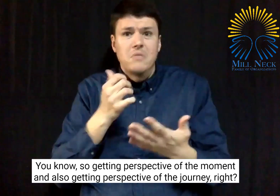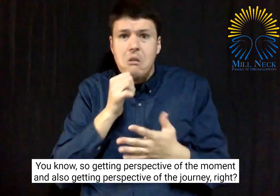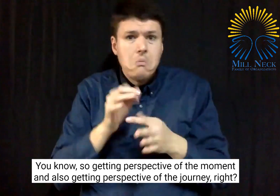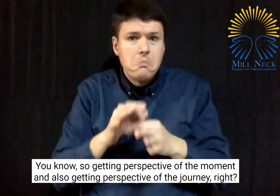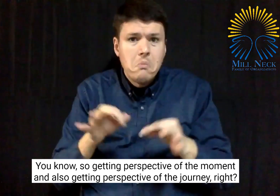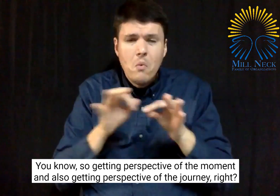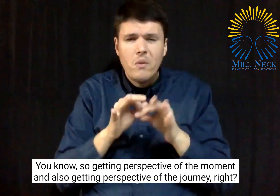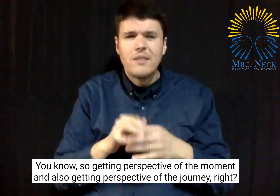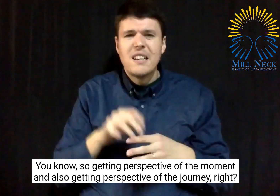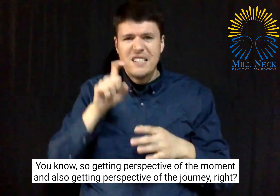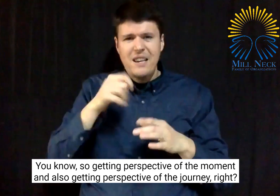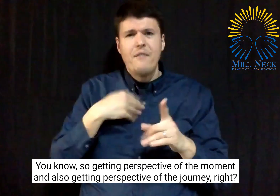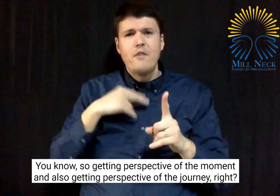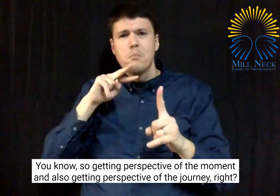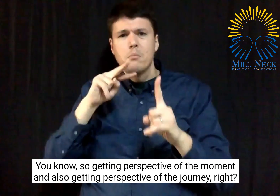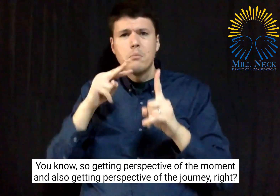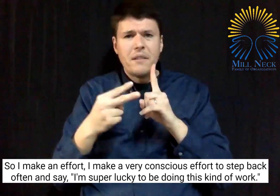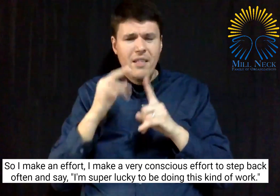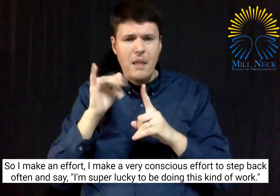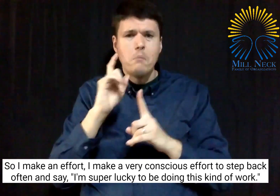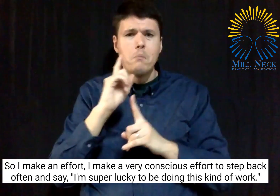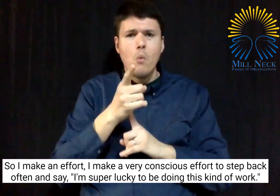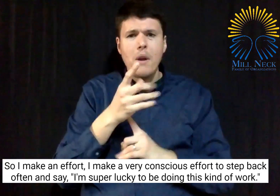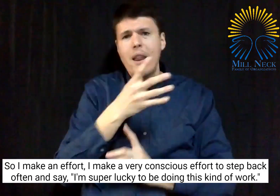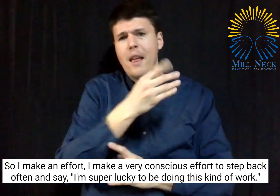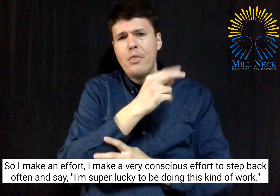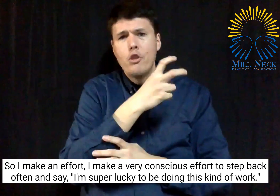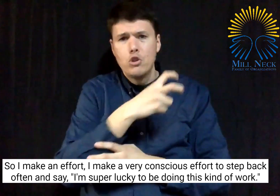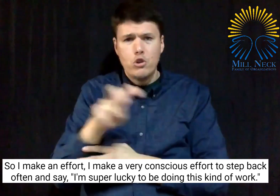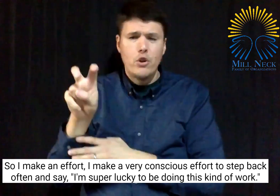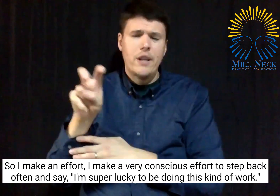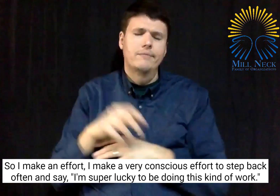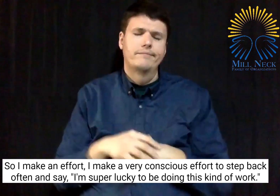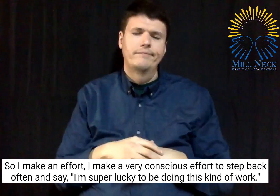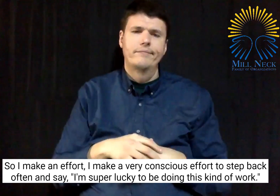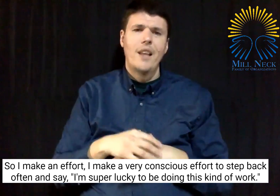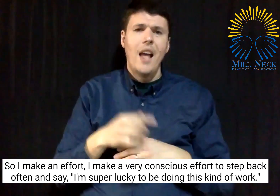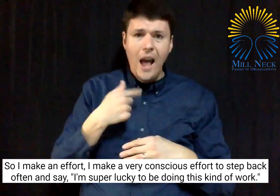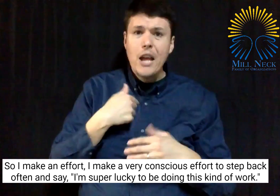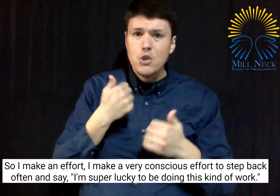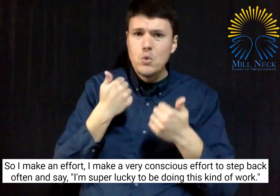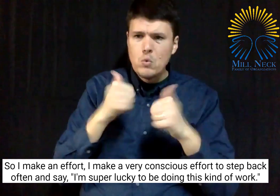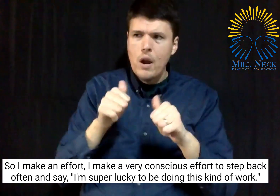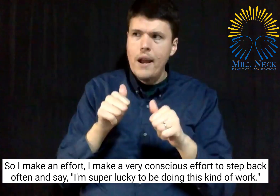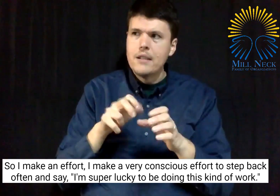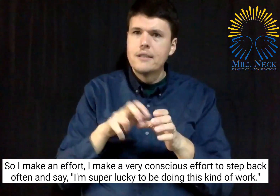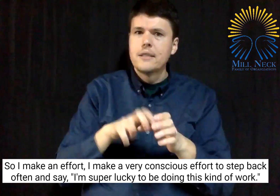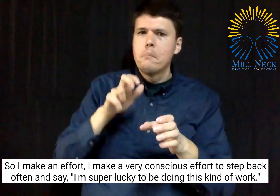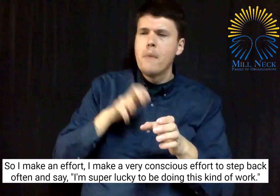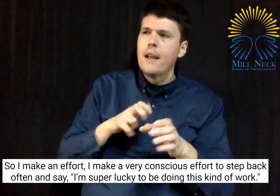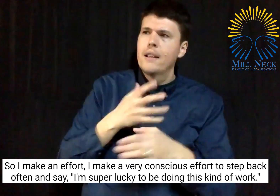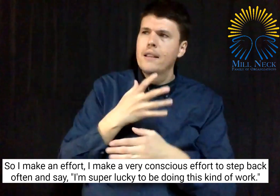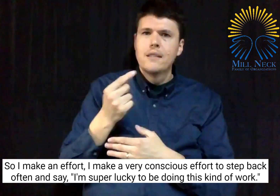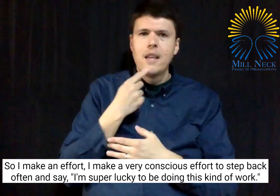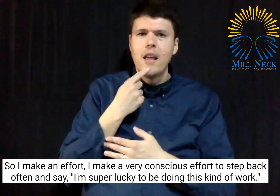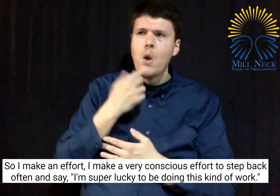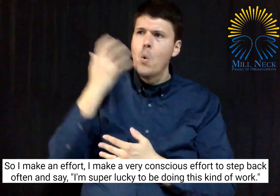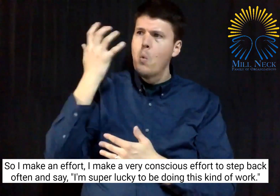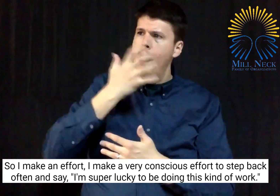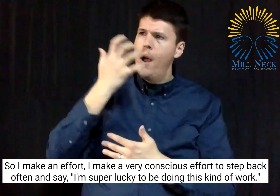getting perspective of the journey, right? So I make a very conscious effort to step back often and say, I'm super lucky to be doing